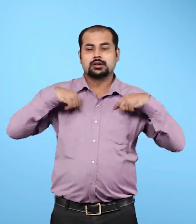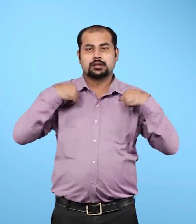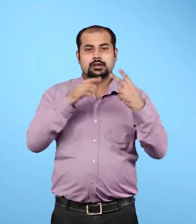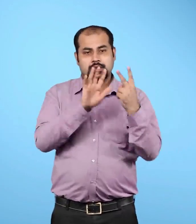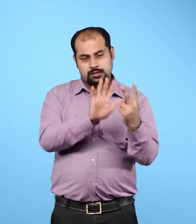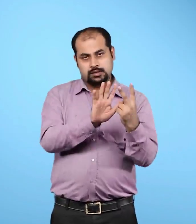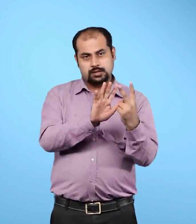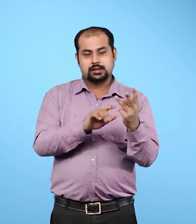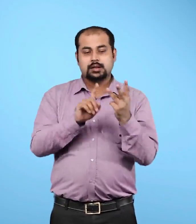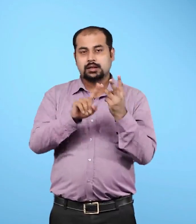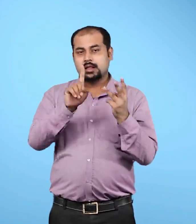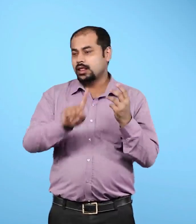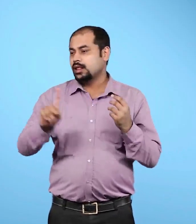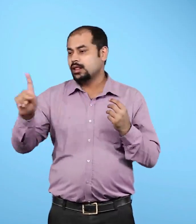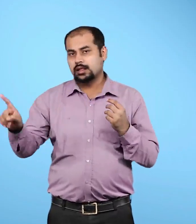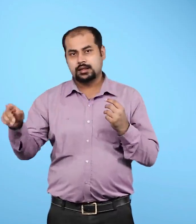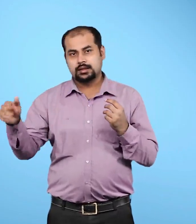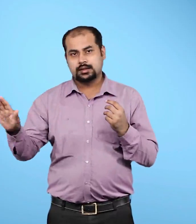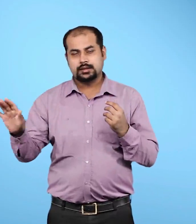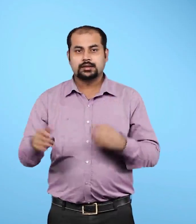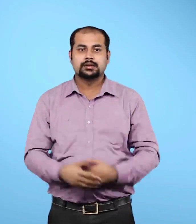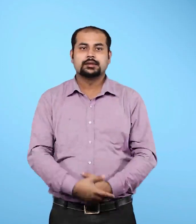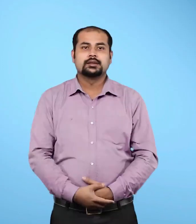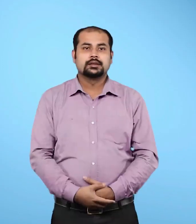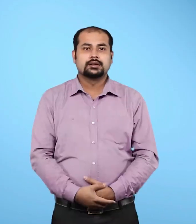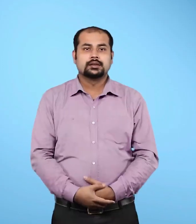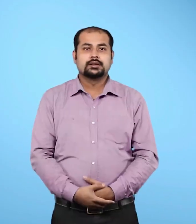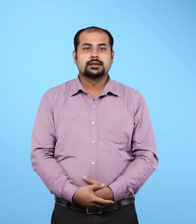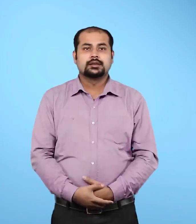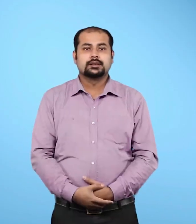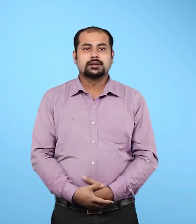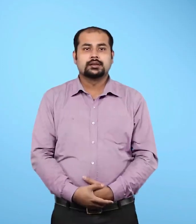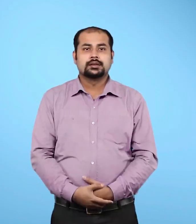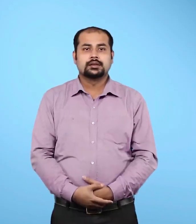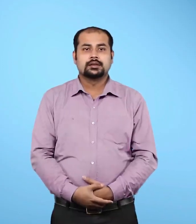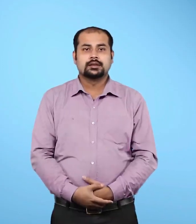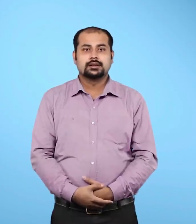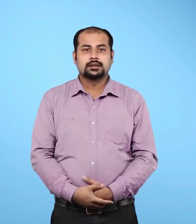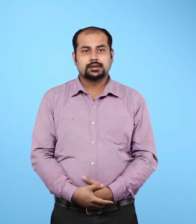so Simar will have 2 necklaces and 11 beads.